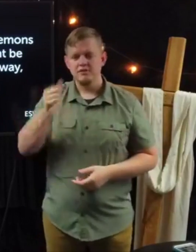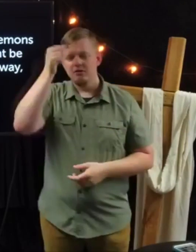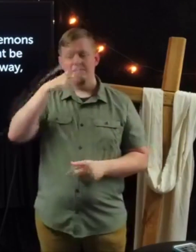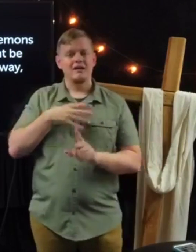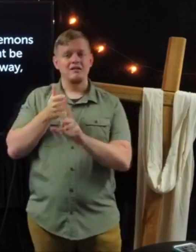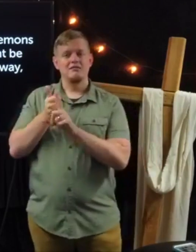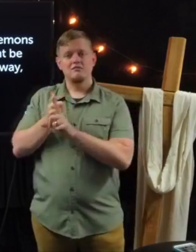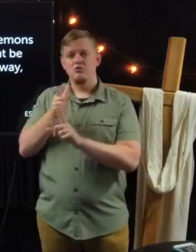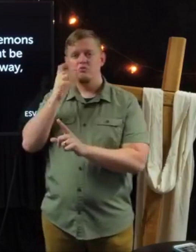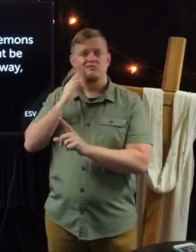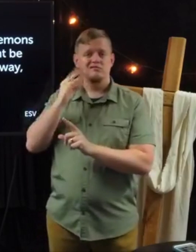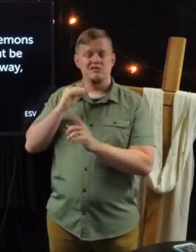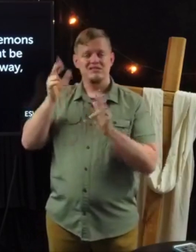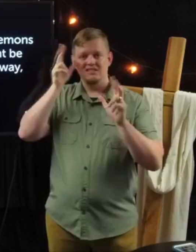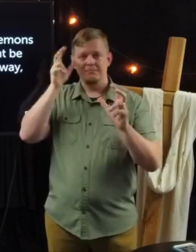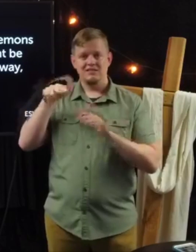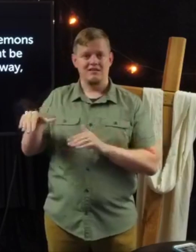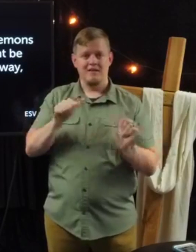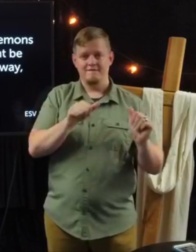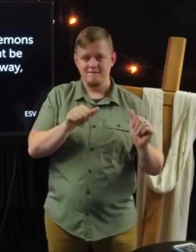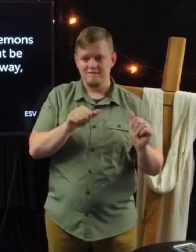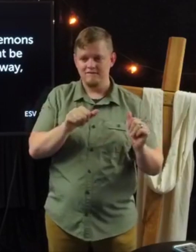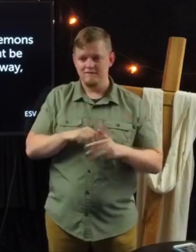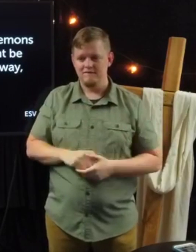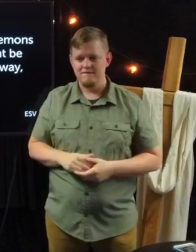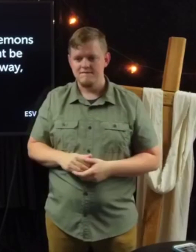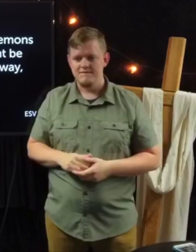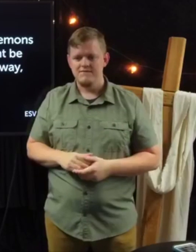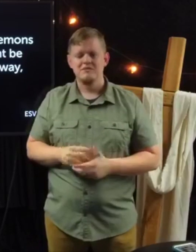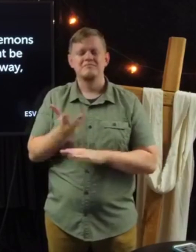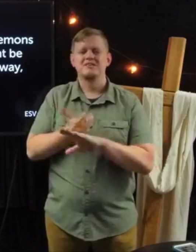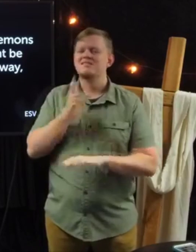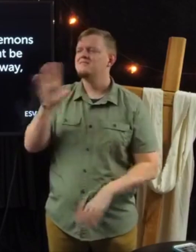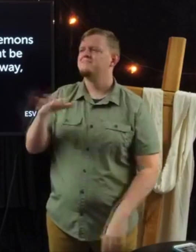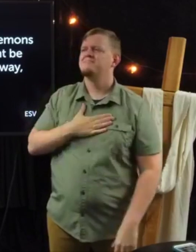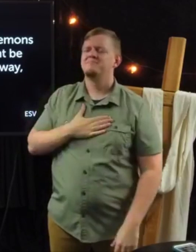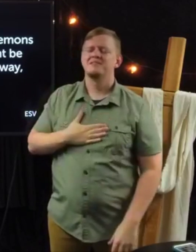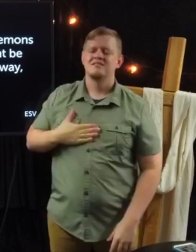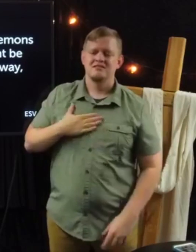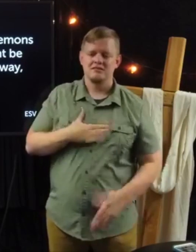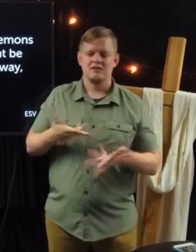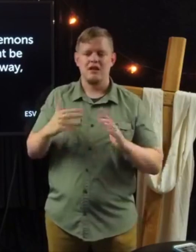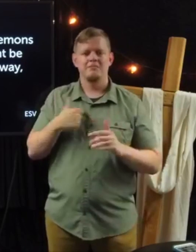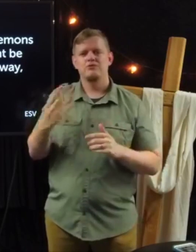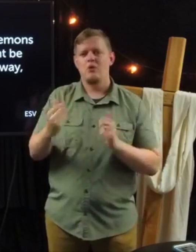This is going to be the end of the story here. We see this man, the man who experienced the demons and the demons leaving him. And that man begged of